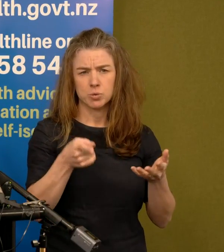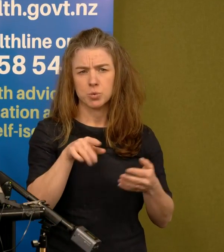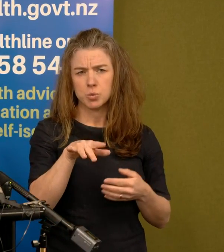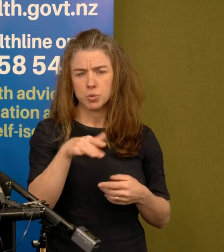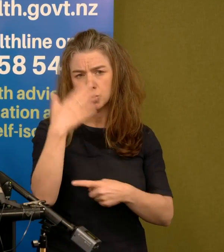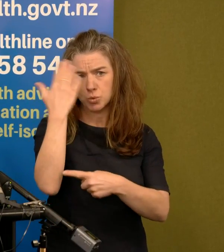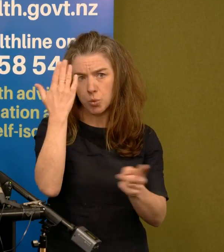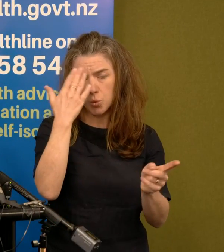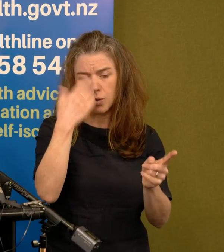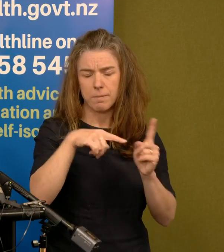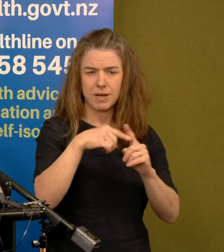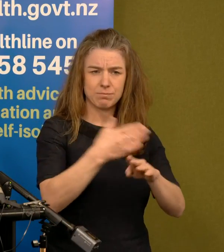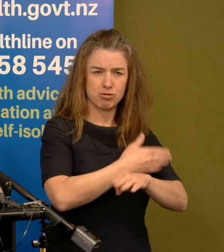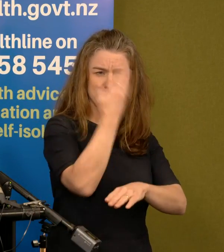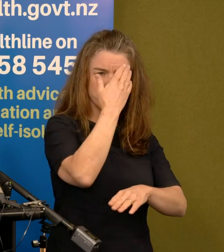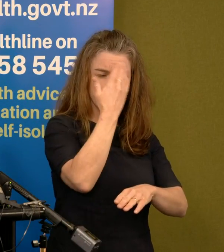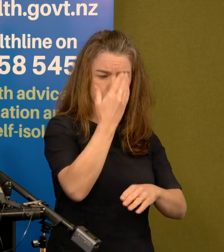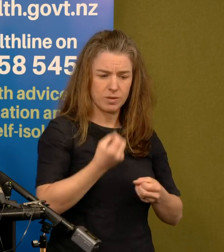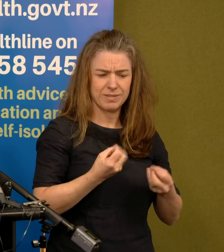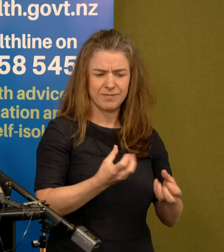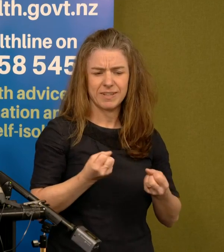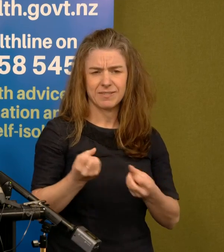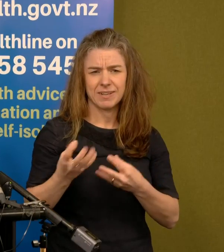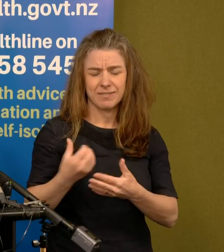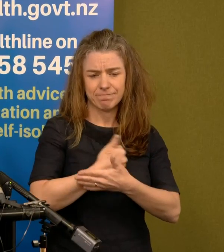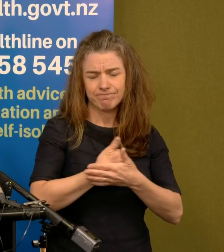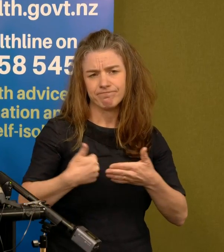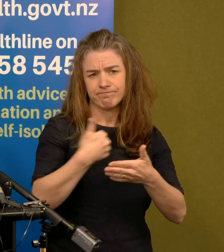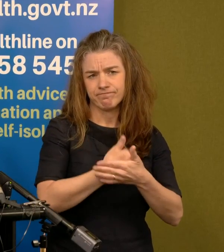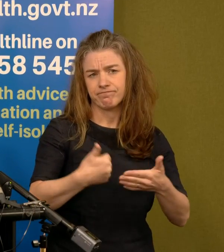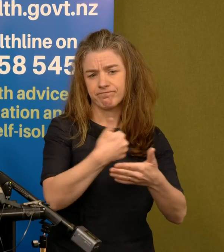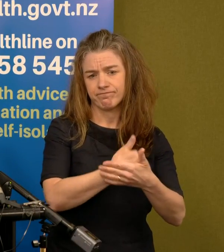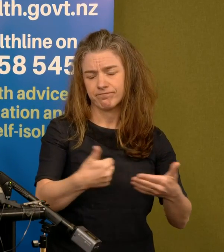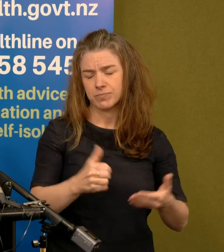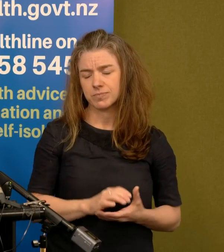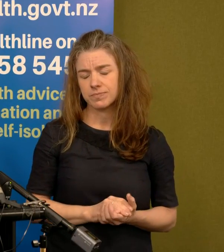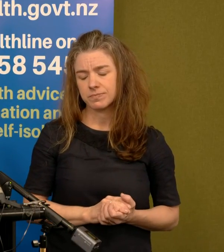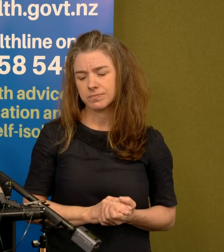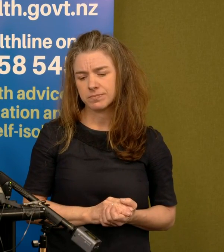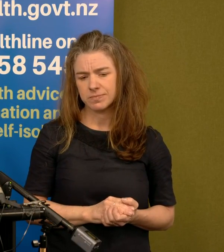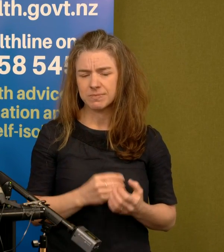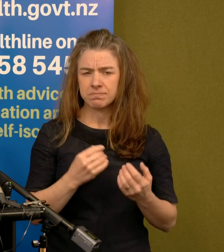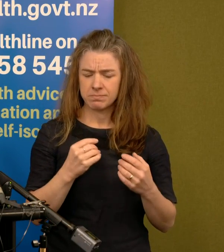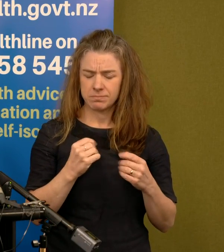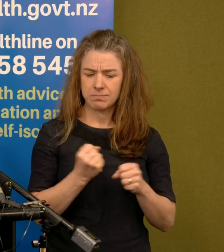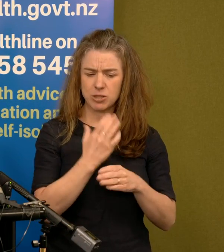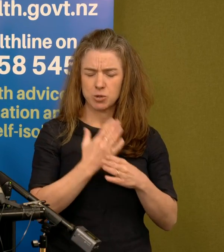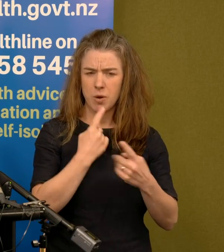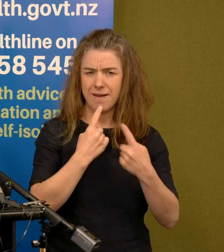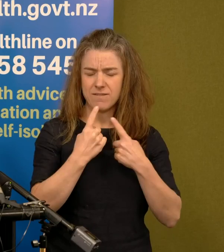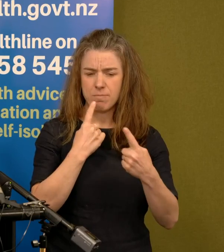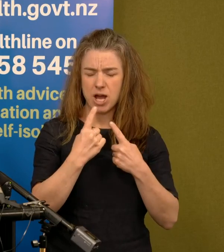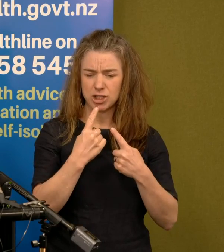early learning centres in a timely manner and in a manner that is able to be digested by them.